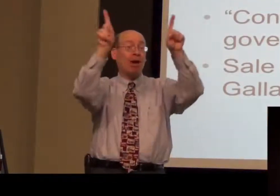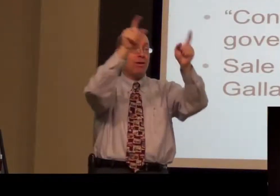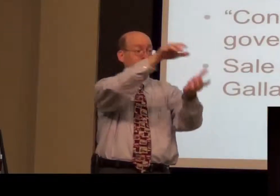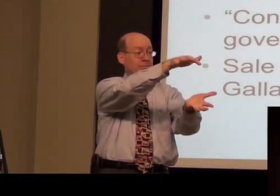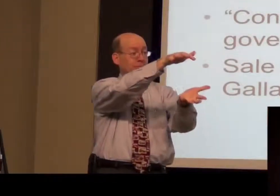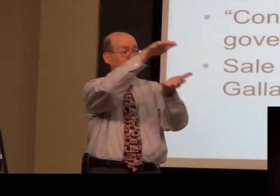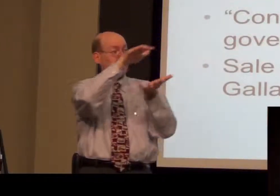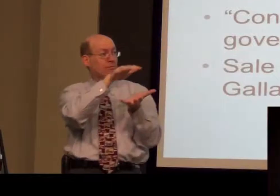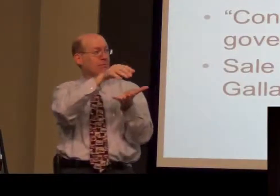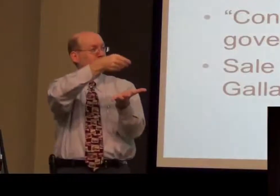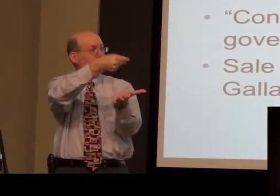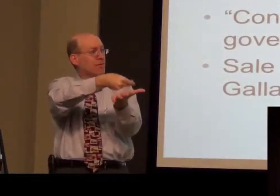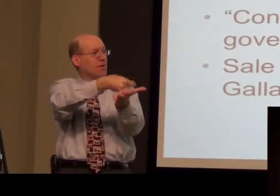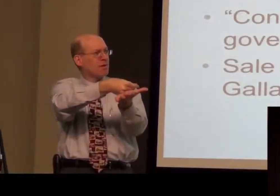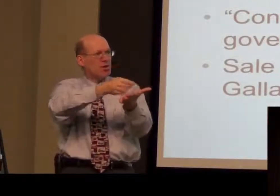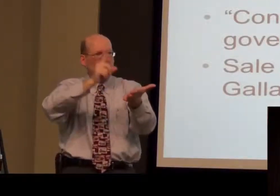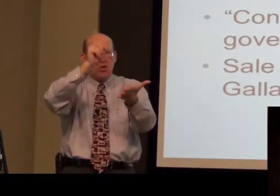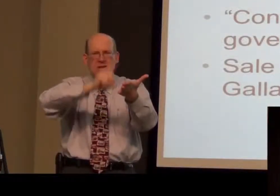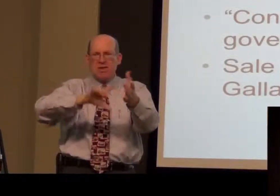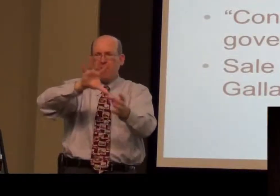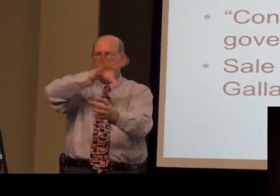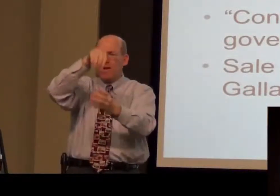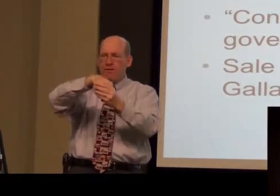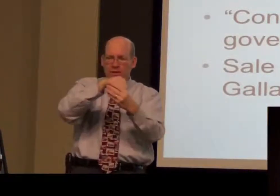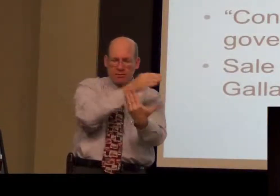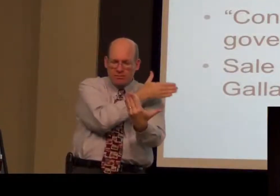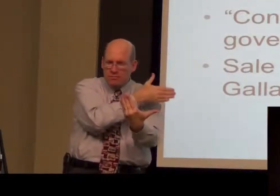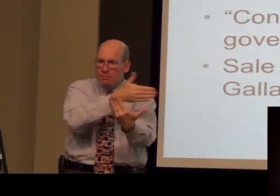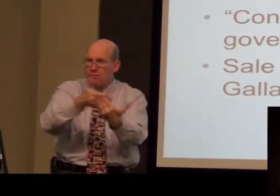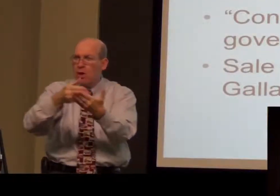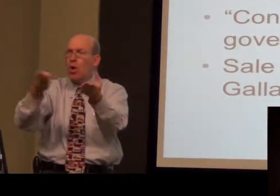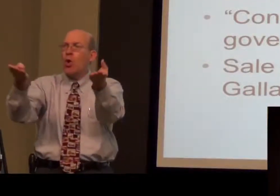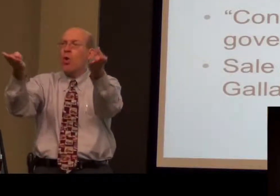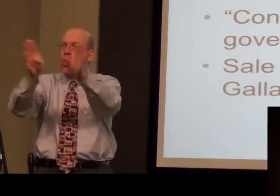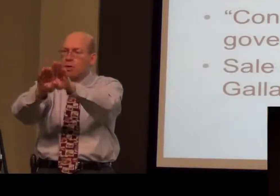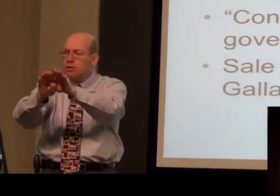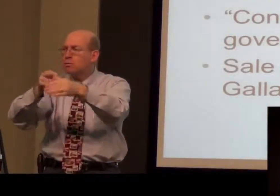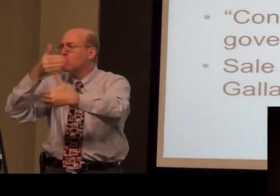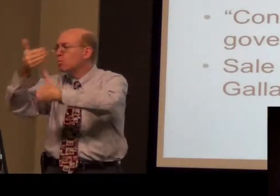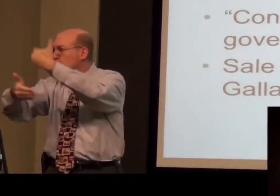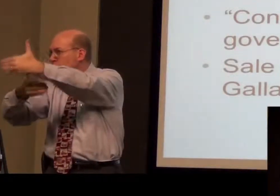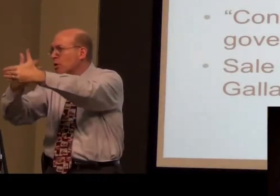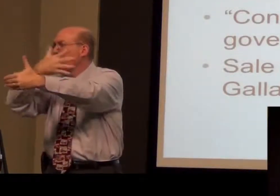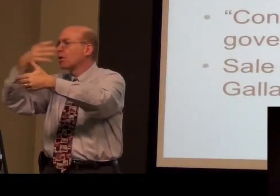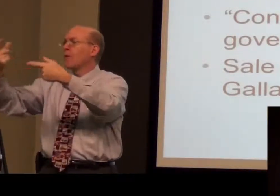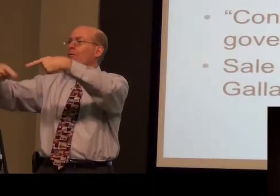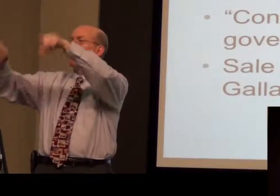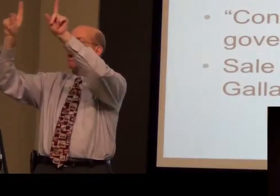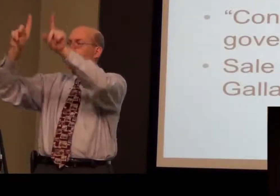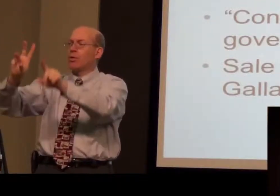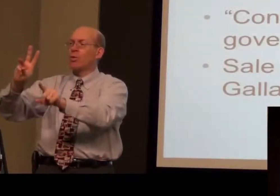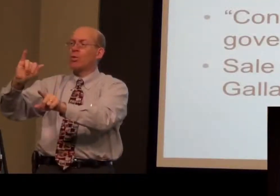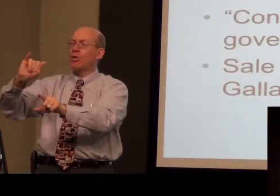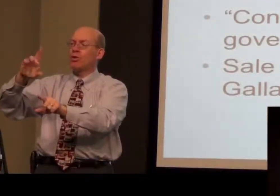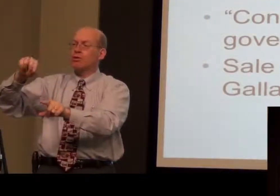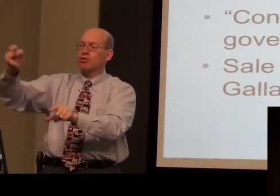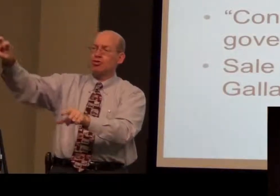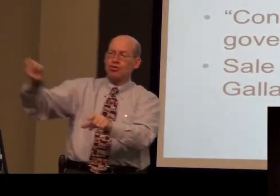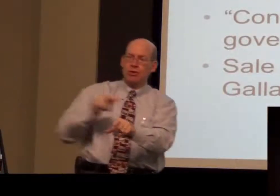was. And then the day when we actually sold the bonds and closed on them, and what the process was